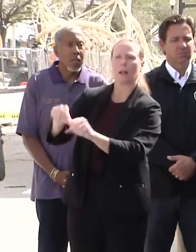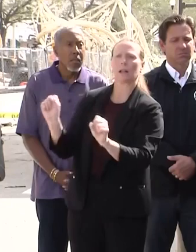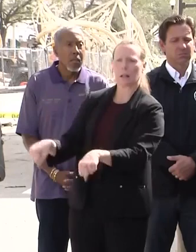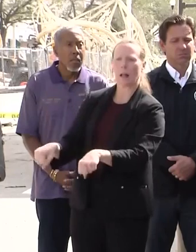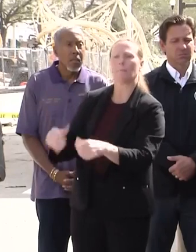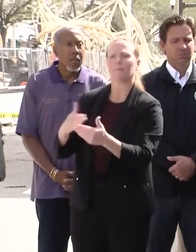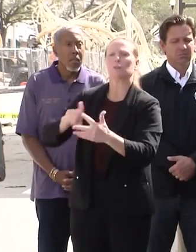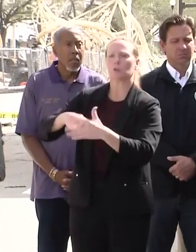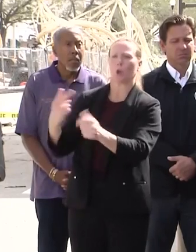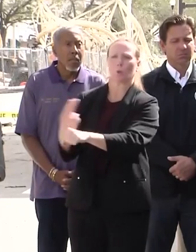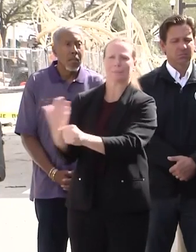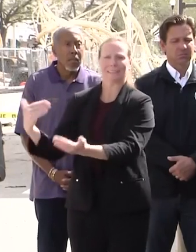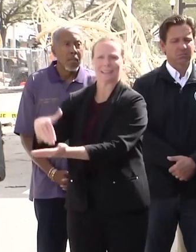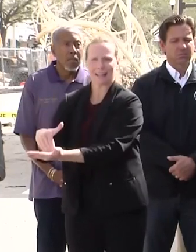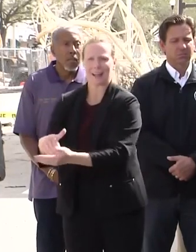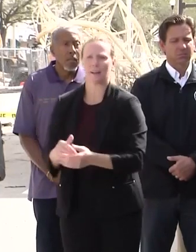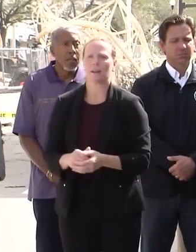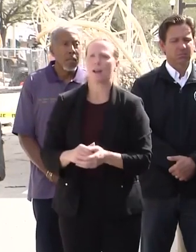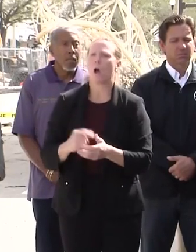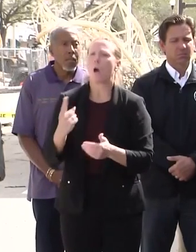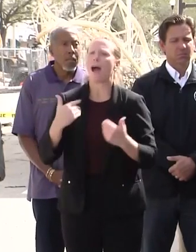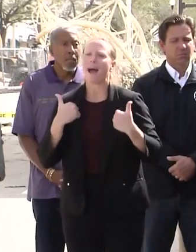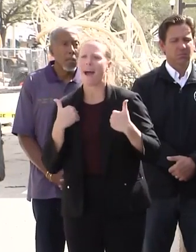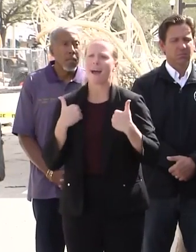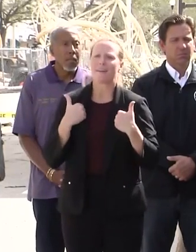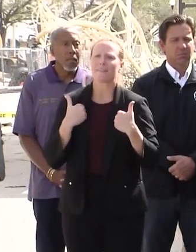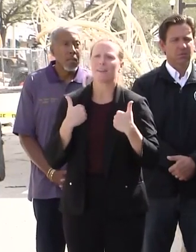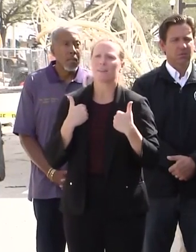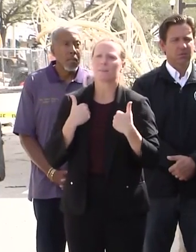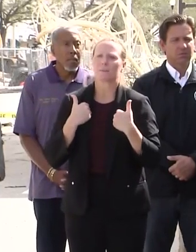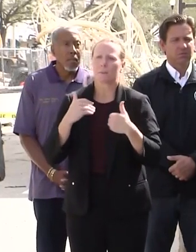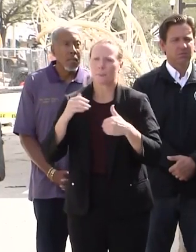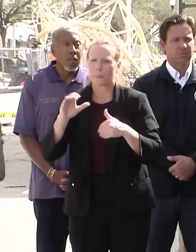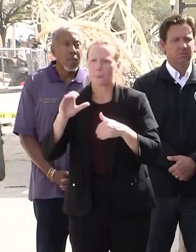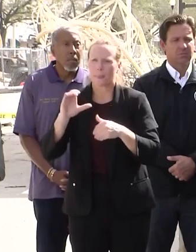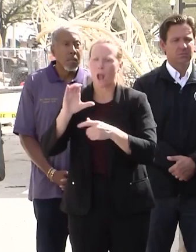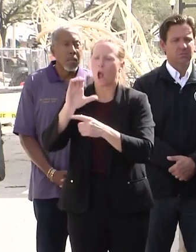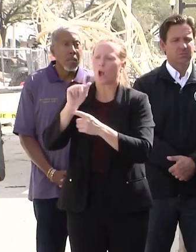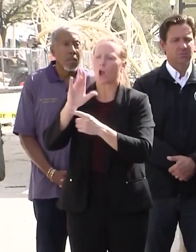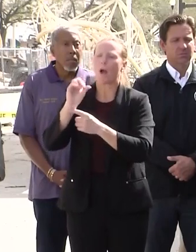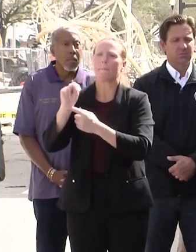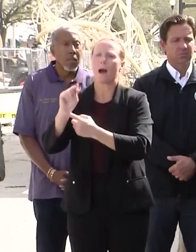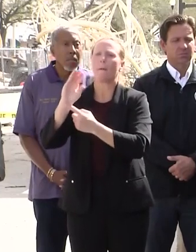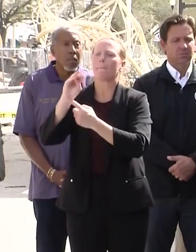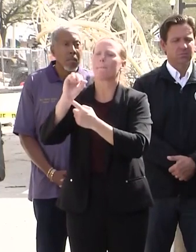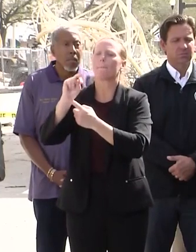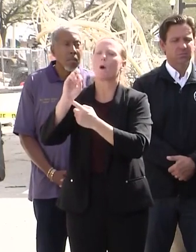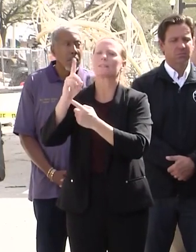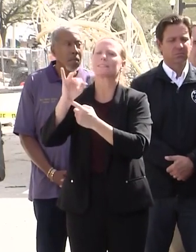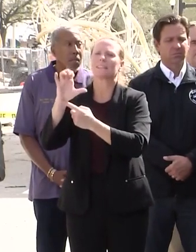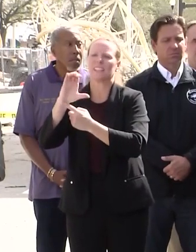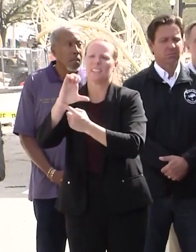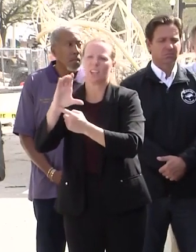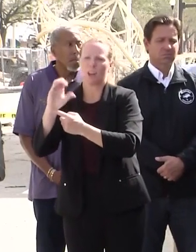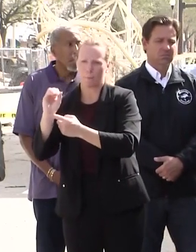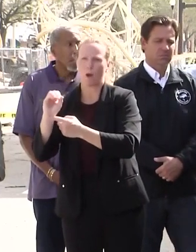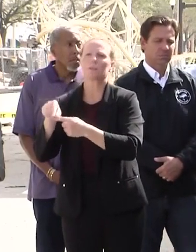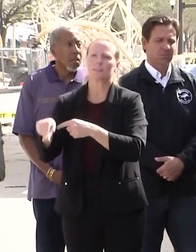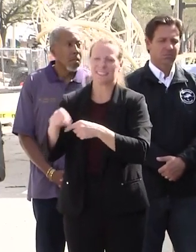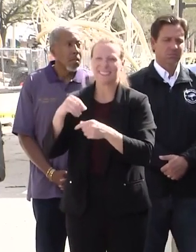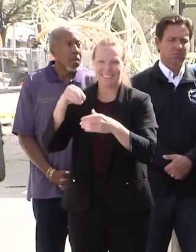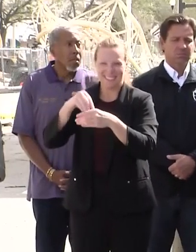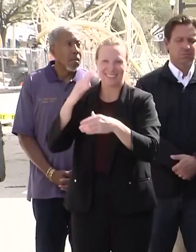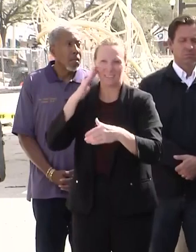it. And then always have a carbon monoxide detector inside your home to help prevent the carbon monoxide